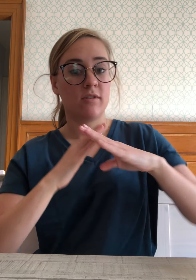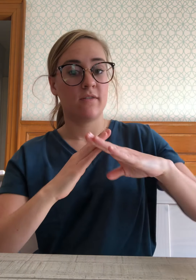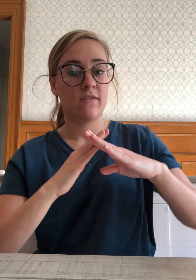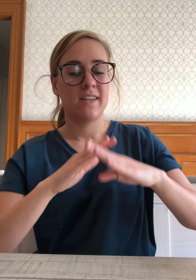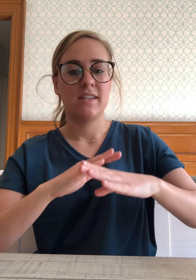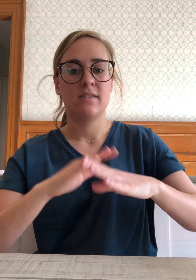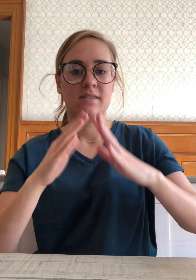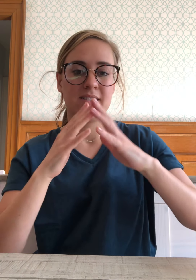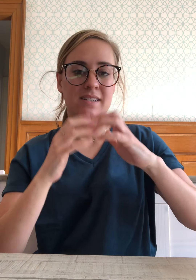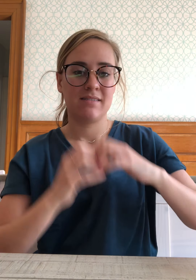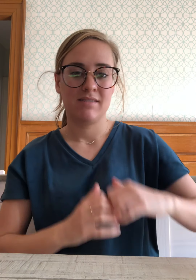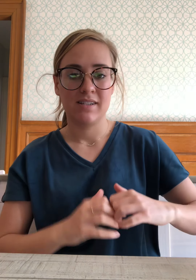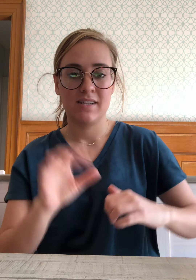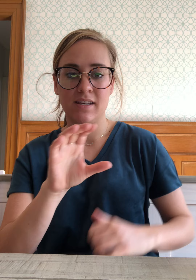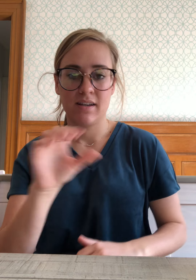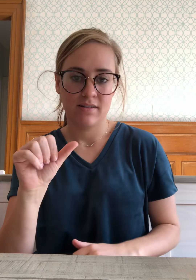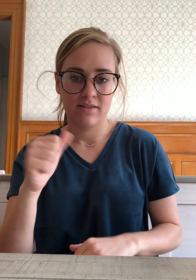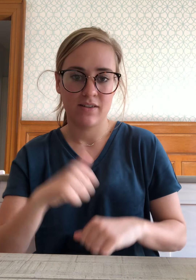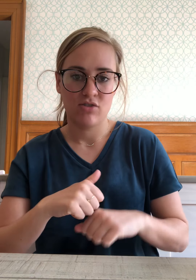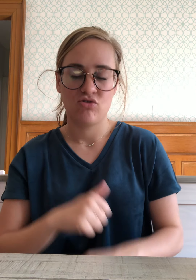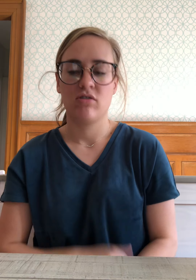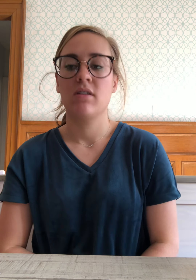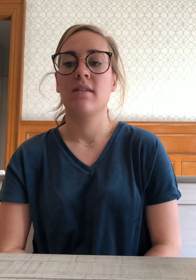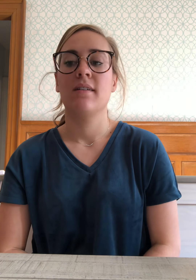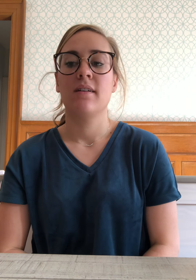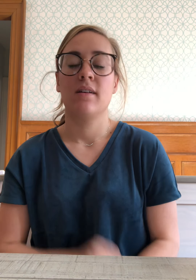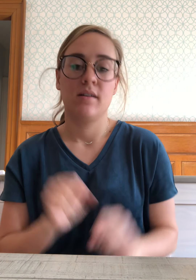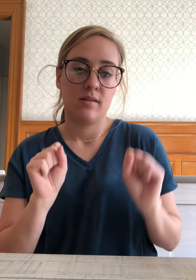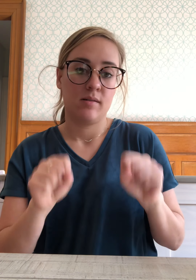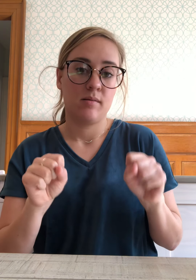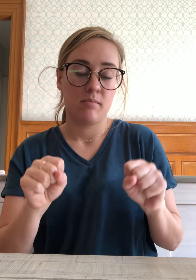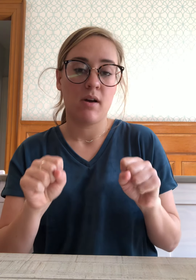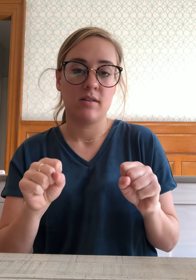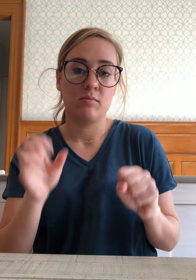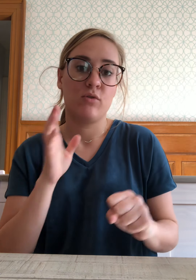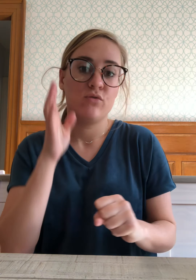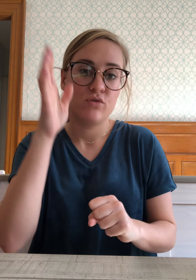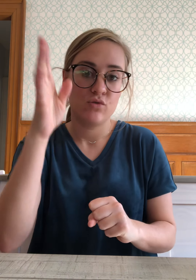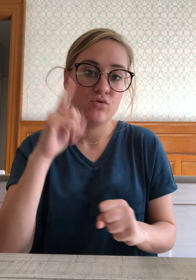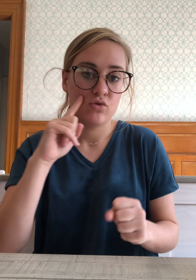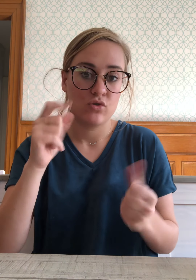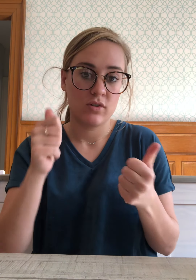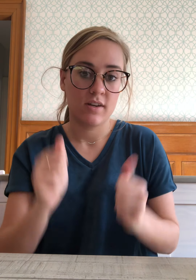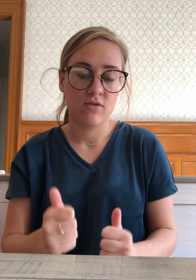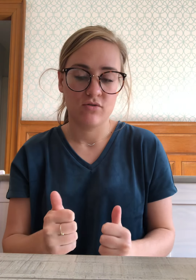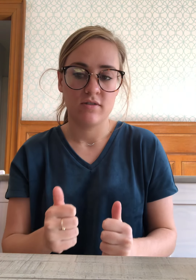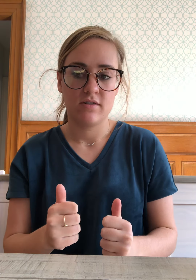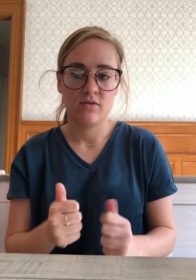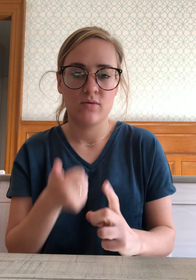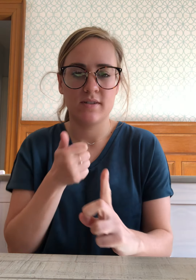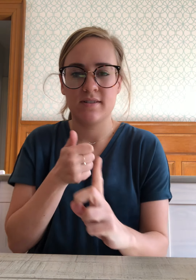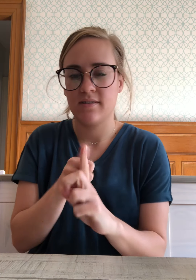decalcification and possible caries later on. It's a self-alignment process.